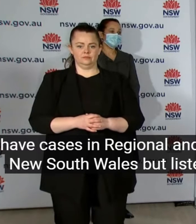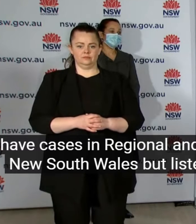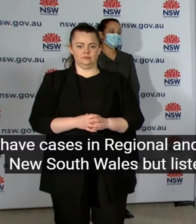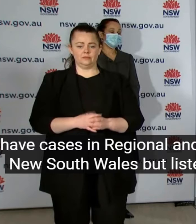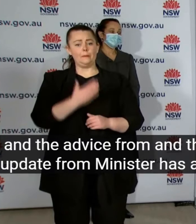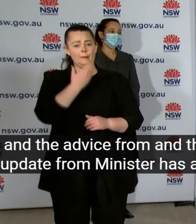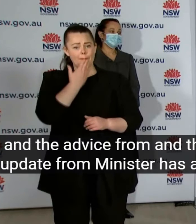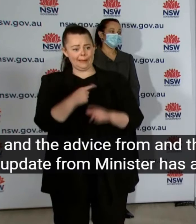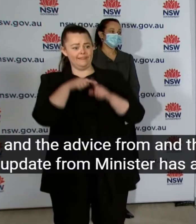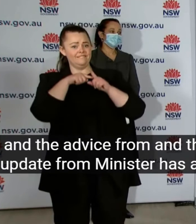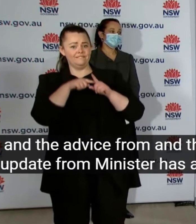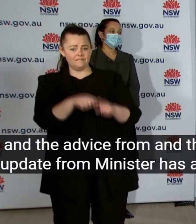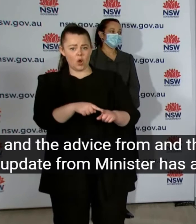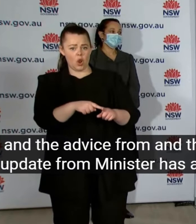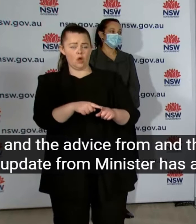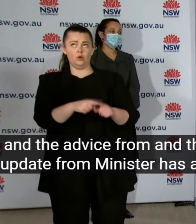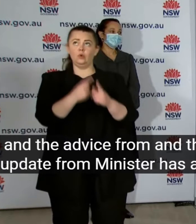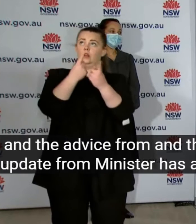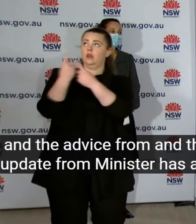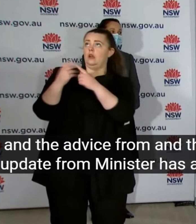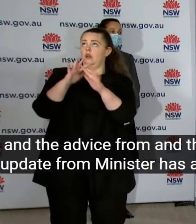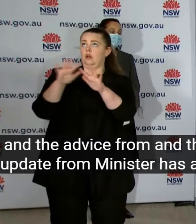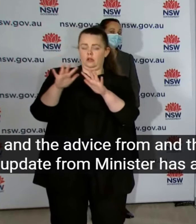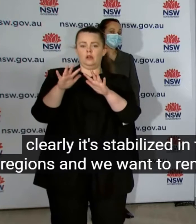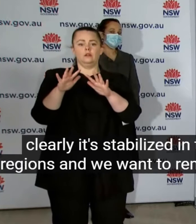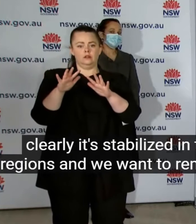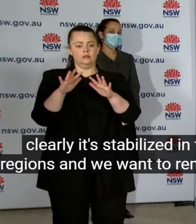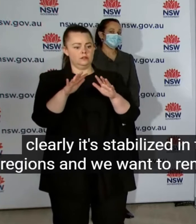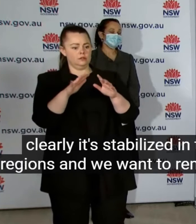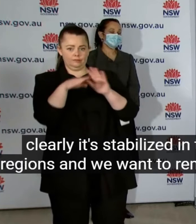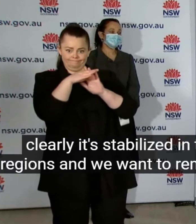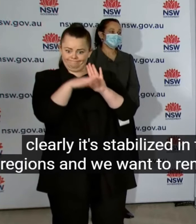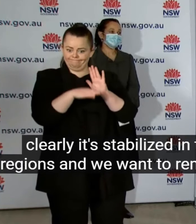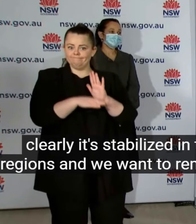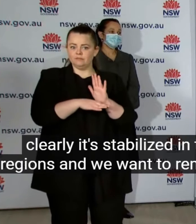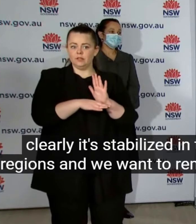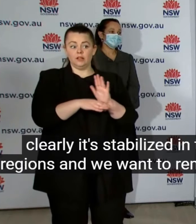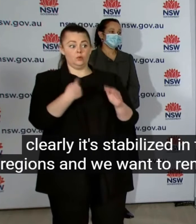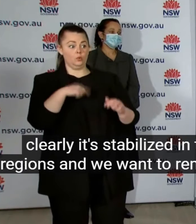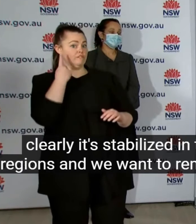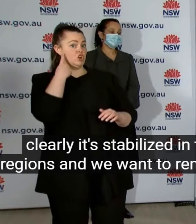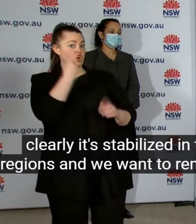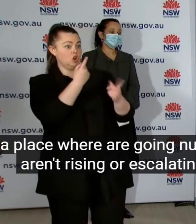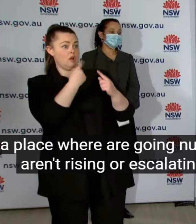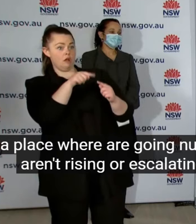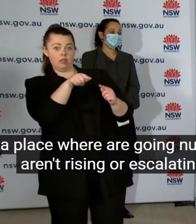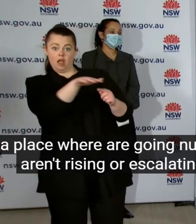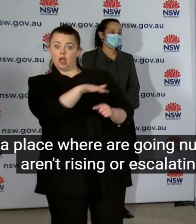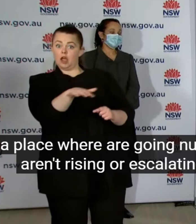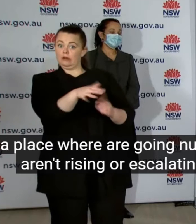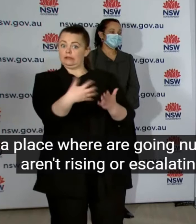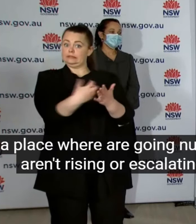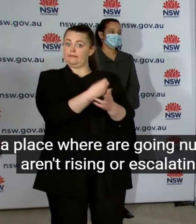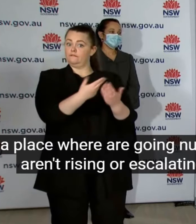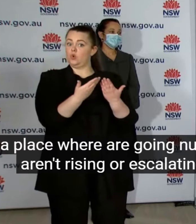Hazzard, clearly it's stabilised in the regions and we want to remain in a place where, again, numbers aren't rising or escalating to any